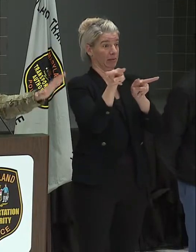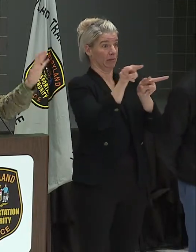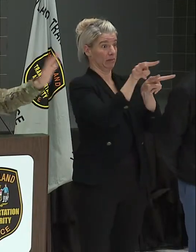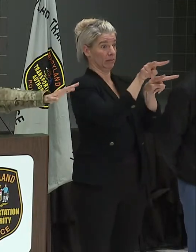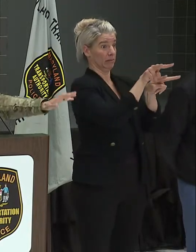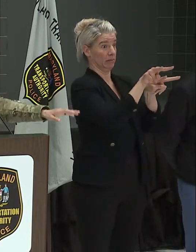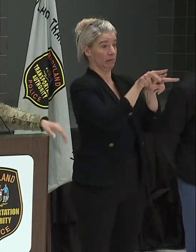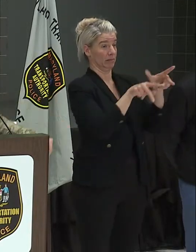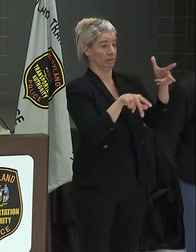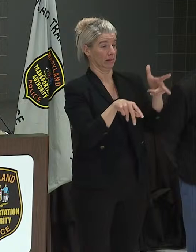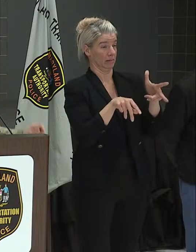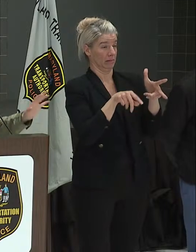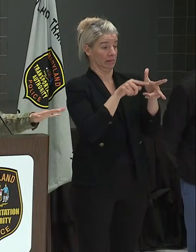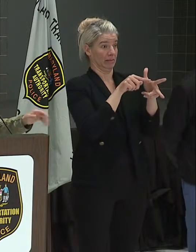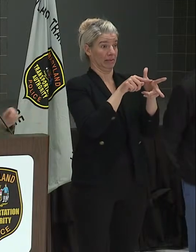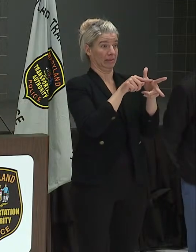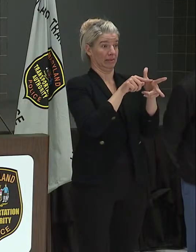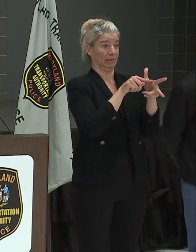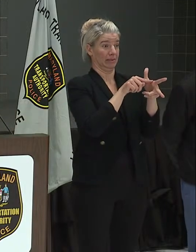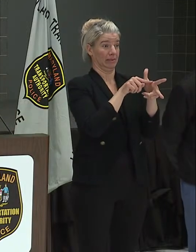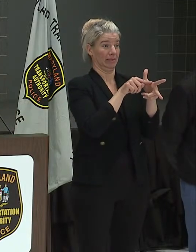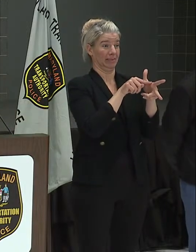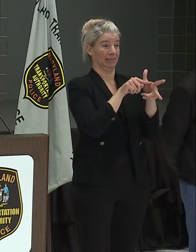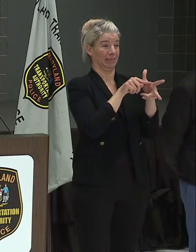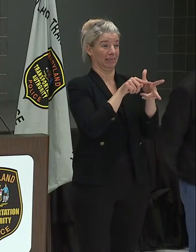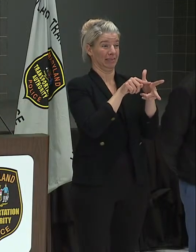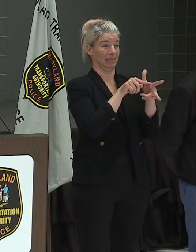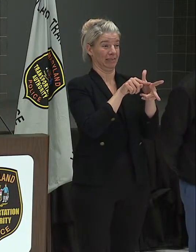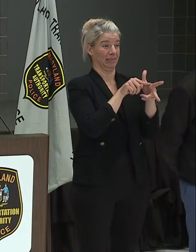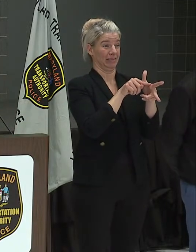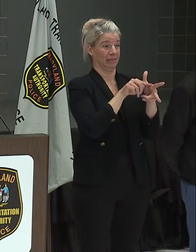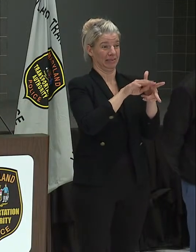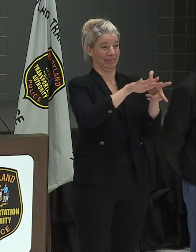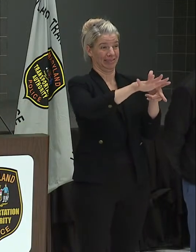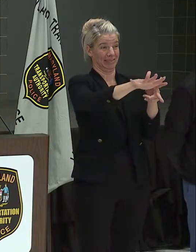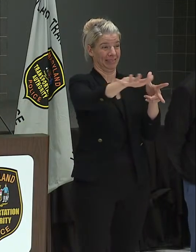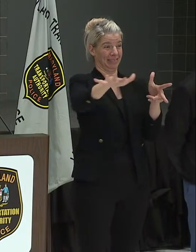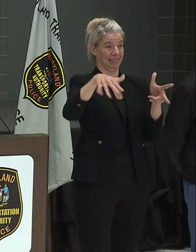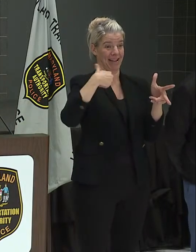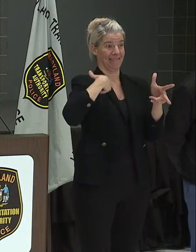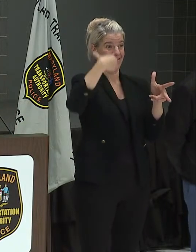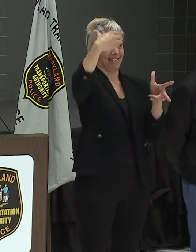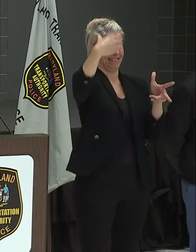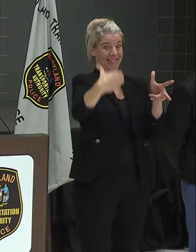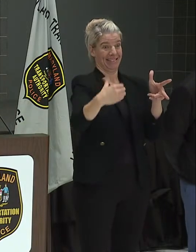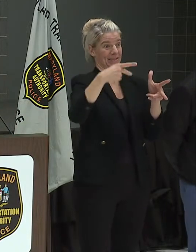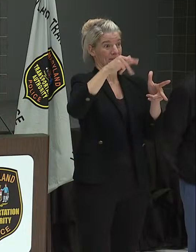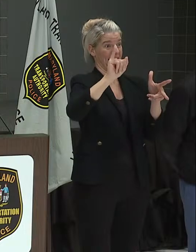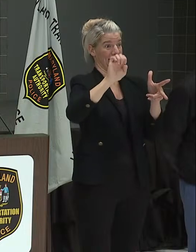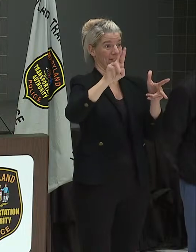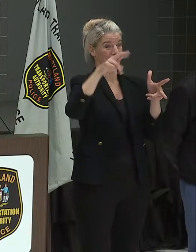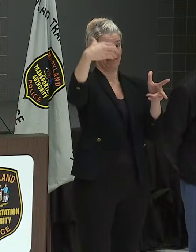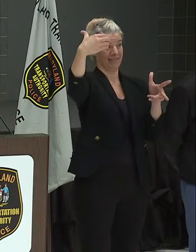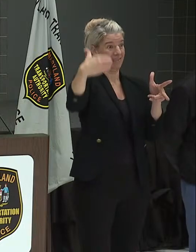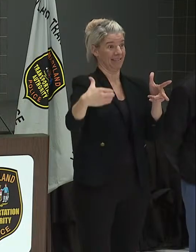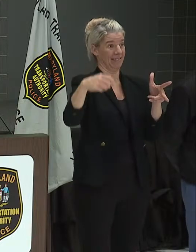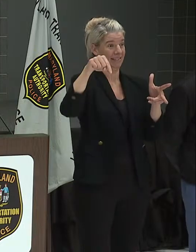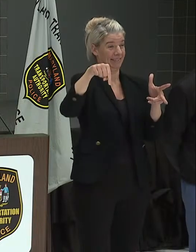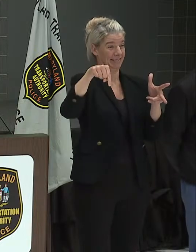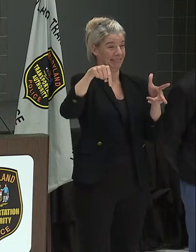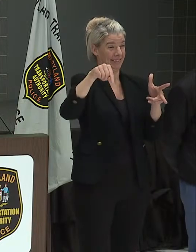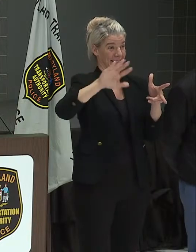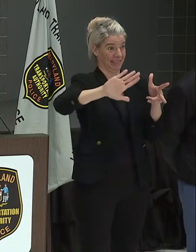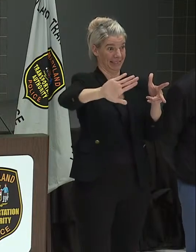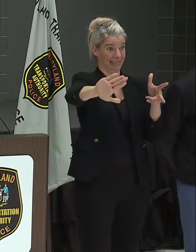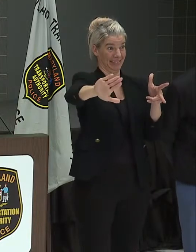vessel to your right, to your left, and you've got a standing pier all the way on the far side, across from the